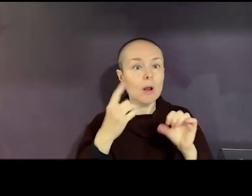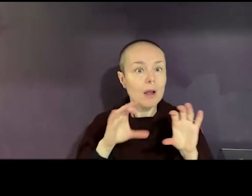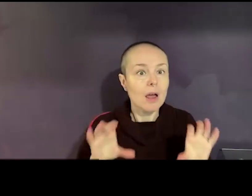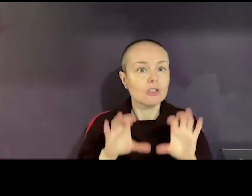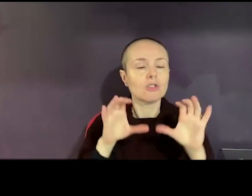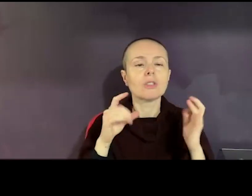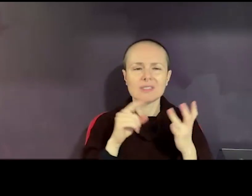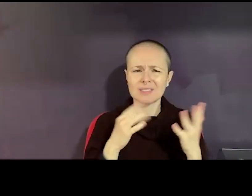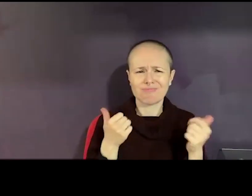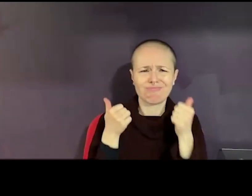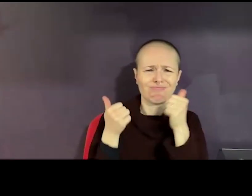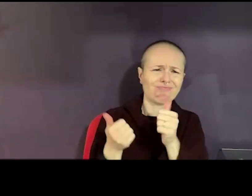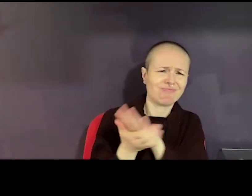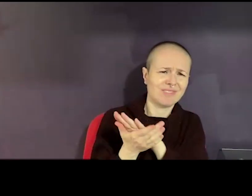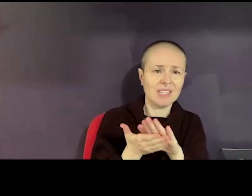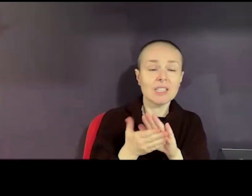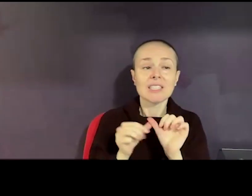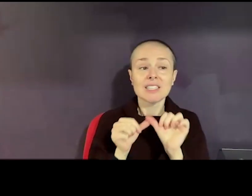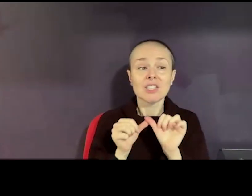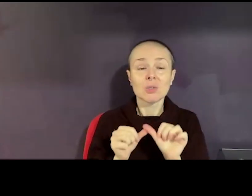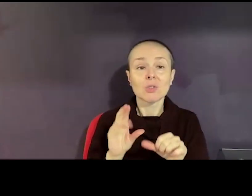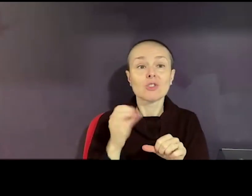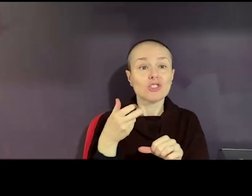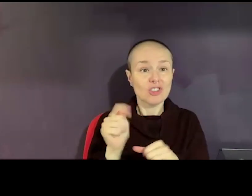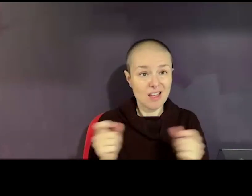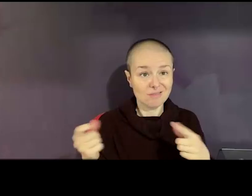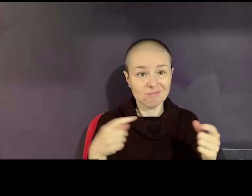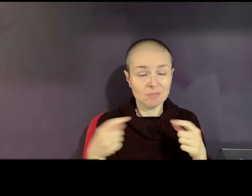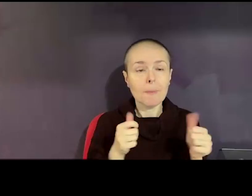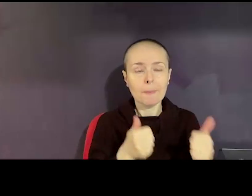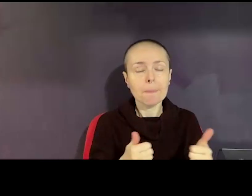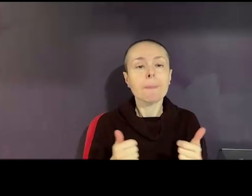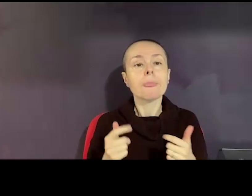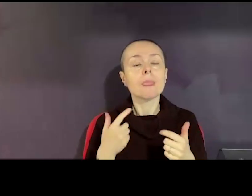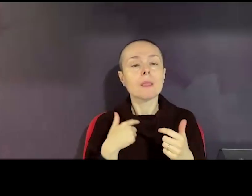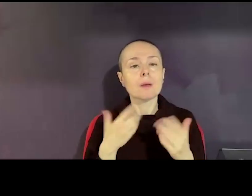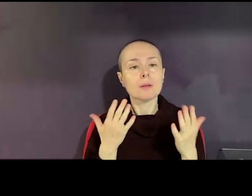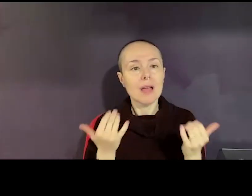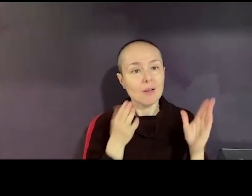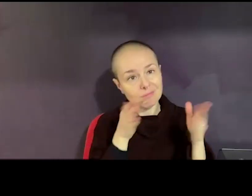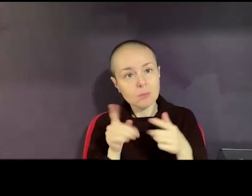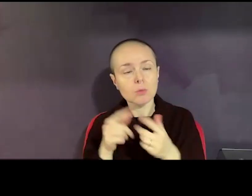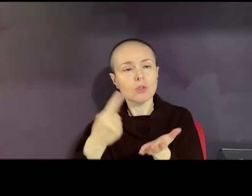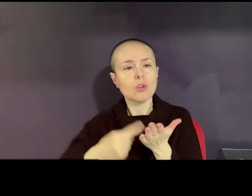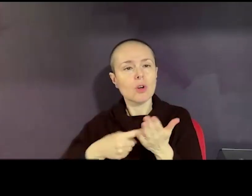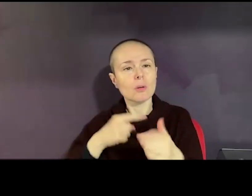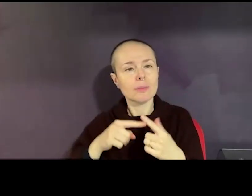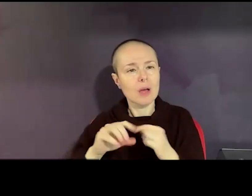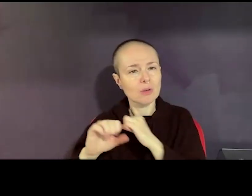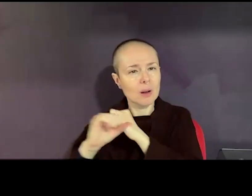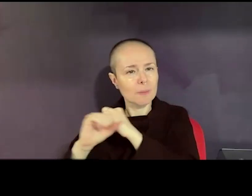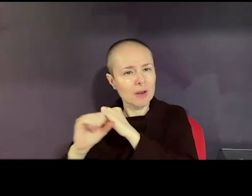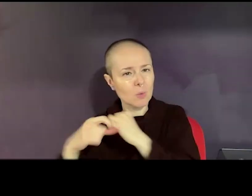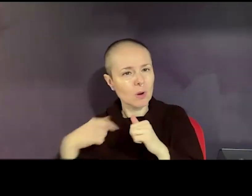lovely. I'm going to invite people to keep on sharing in the chat. But I wanted to move into talking a little bit more about the campaign and what